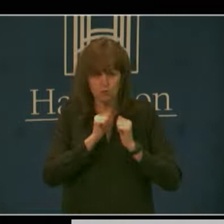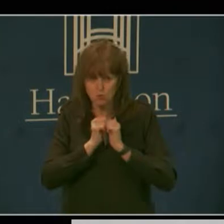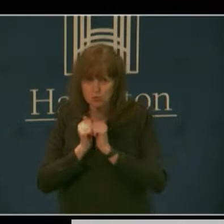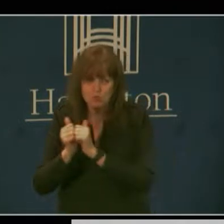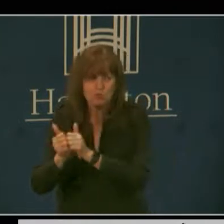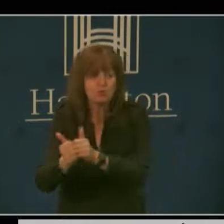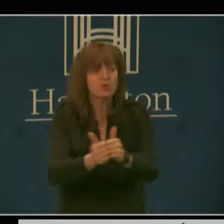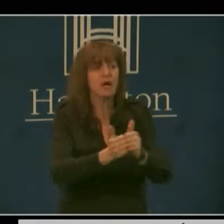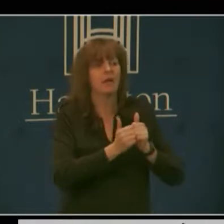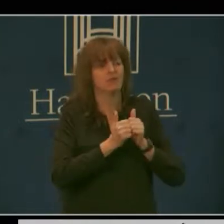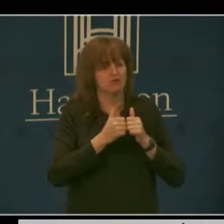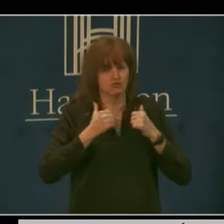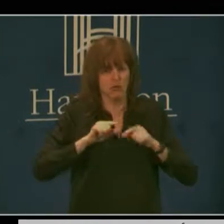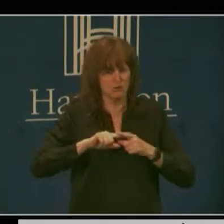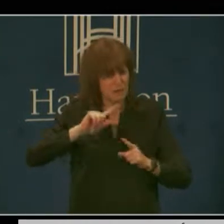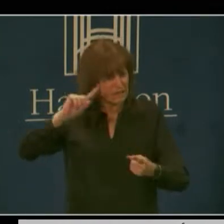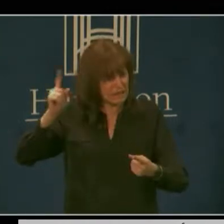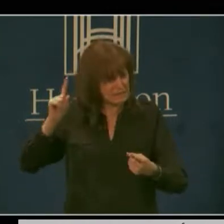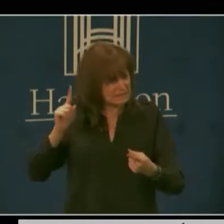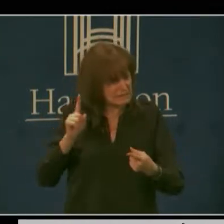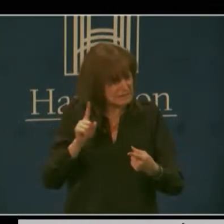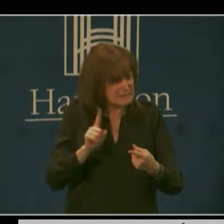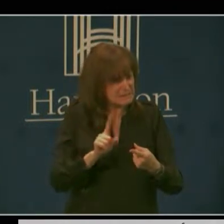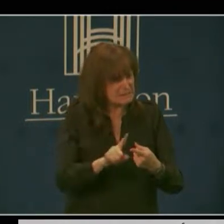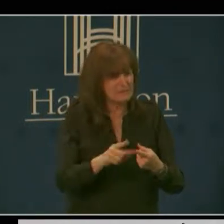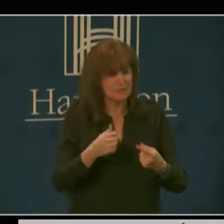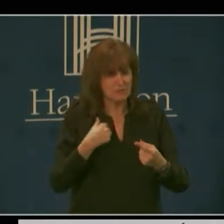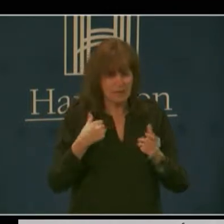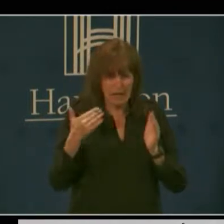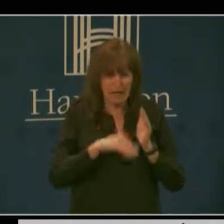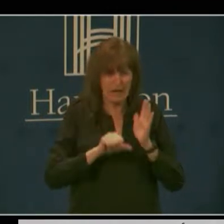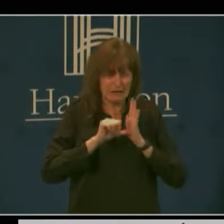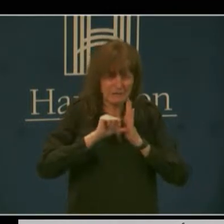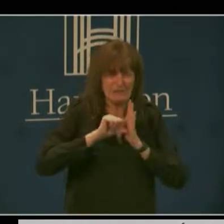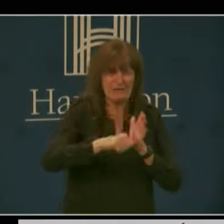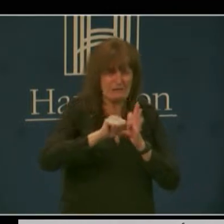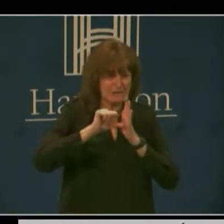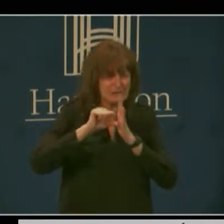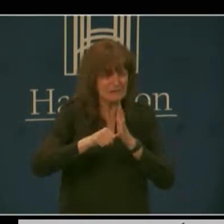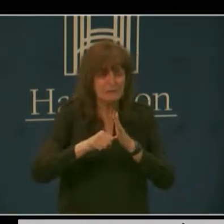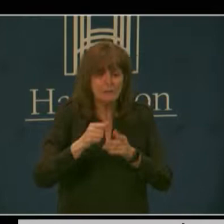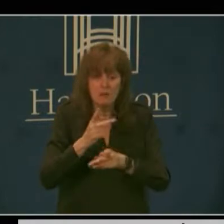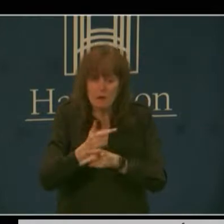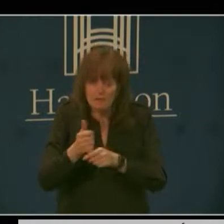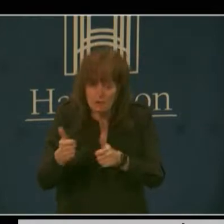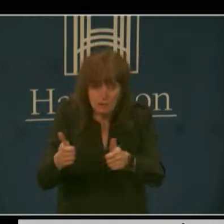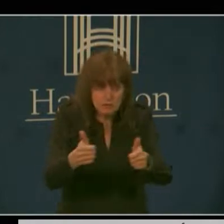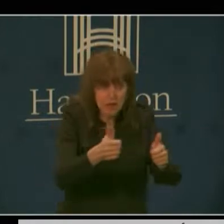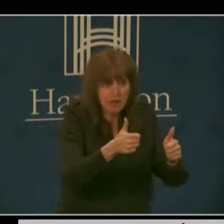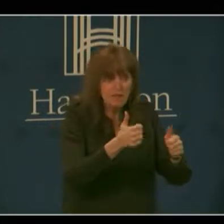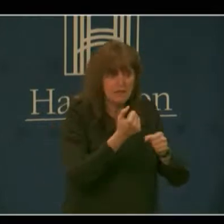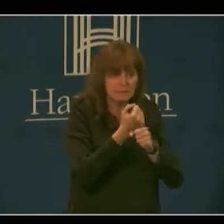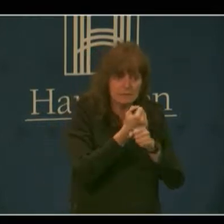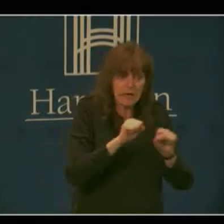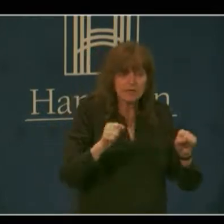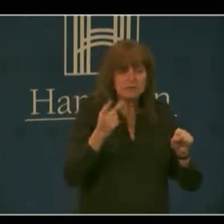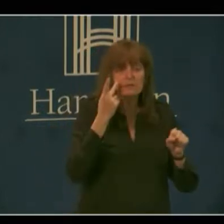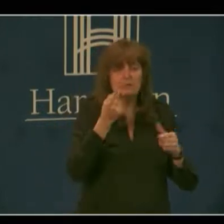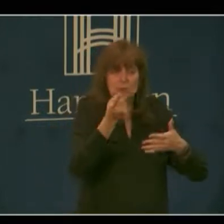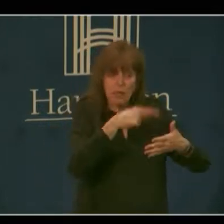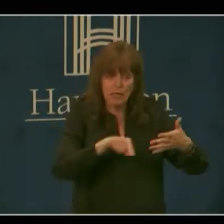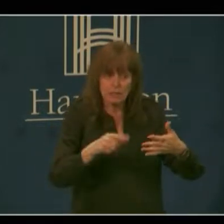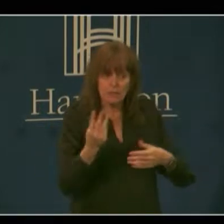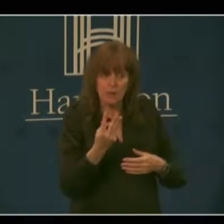said numerous times in the last 60 minutes. Folks, look after yourself, be safe. We'll see you next week. I'm Mike Fortune.